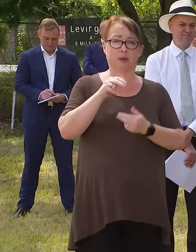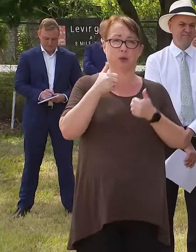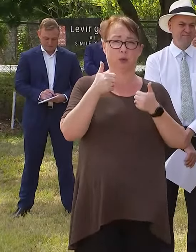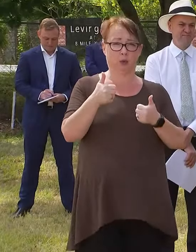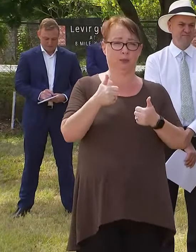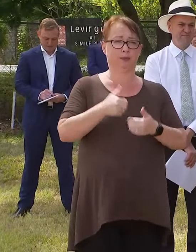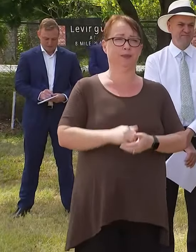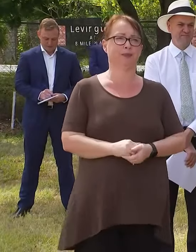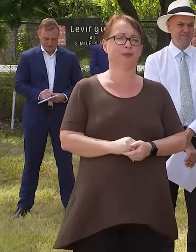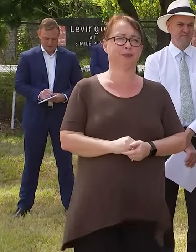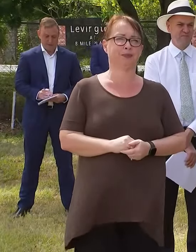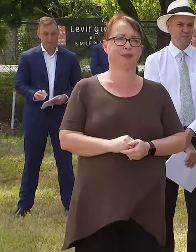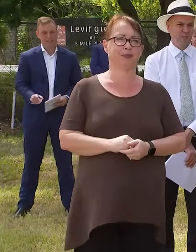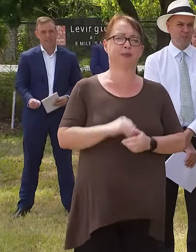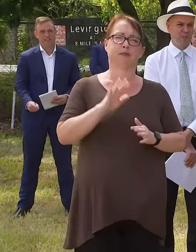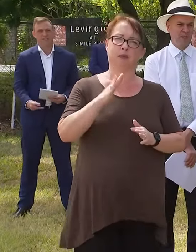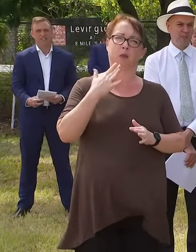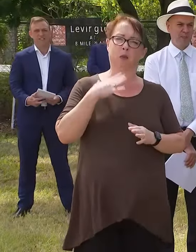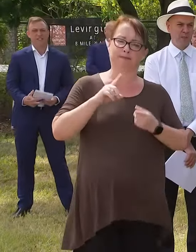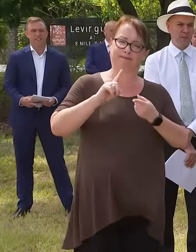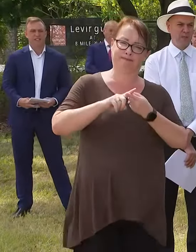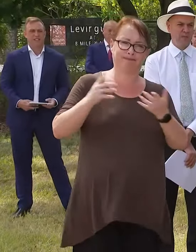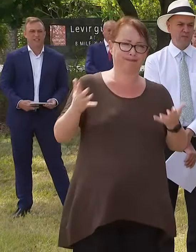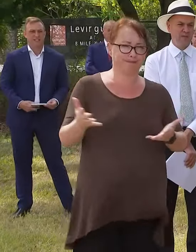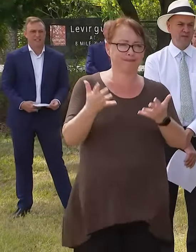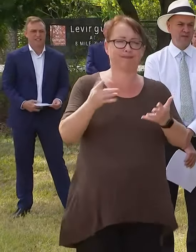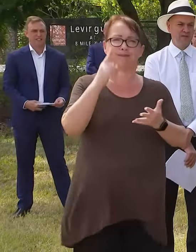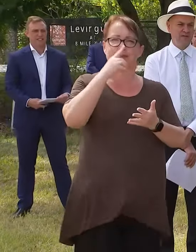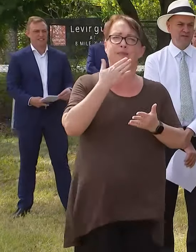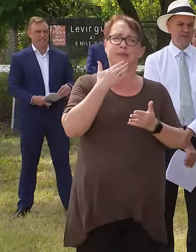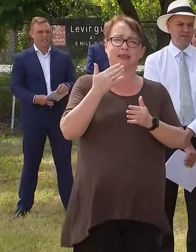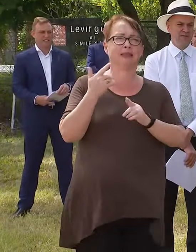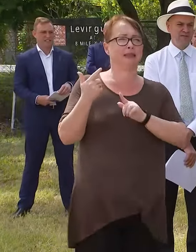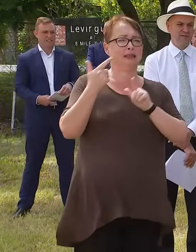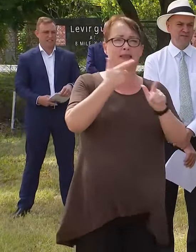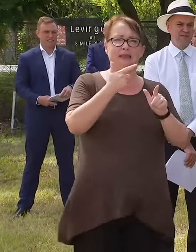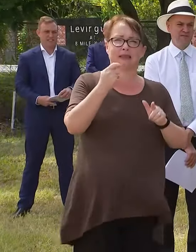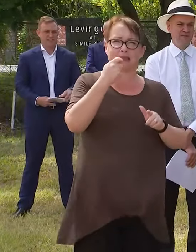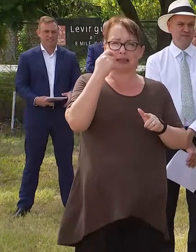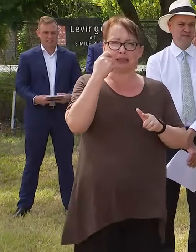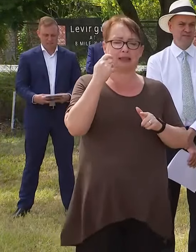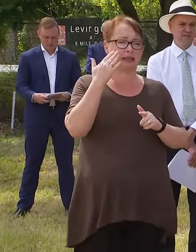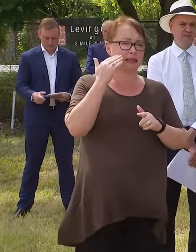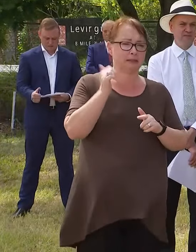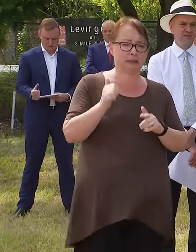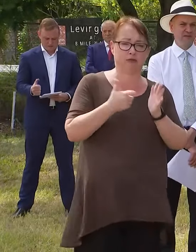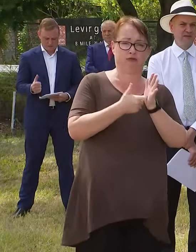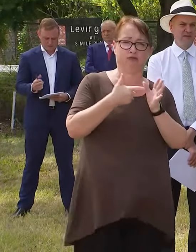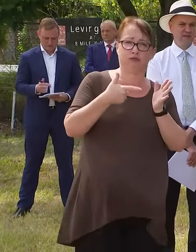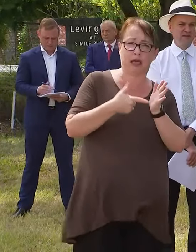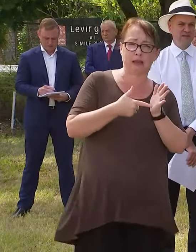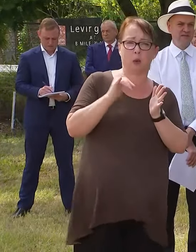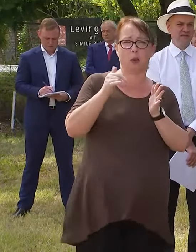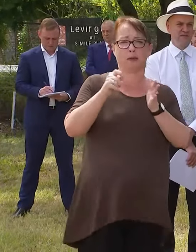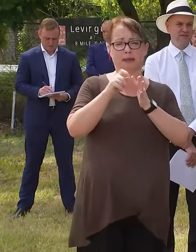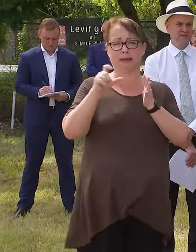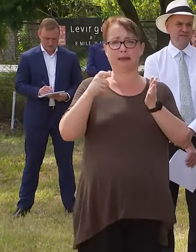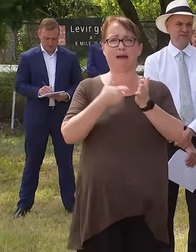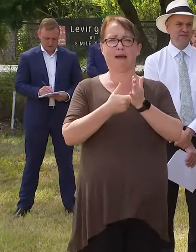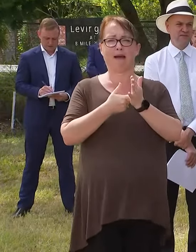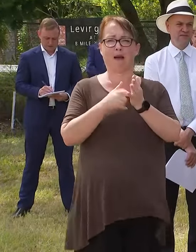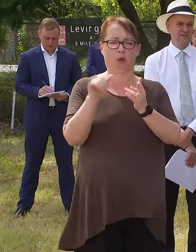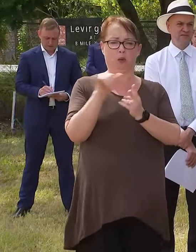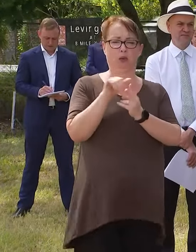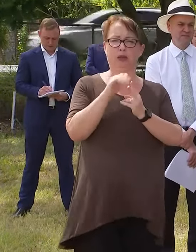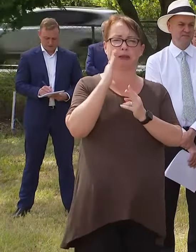news, but I do want to continue to encourage people to come forward and get tested, whether it's a rapid antigen test or a PCR test if they